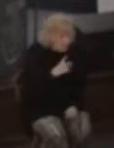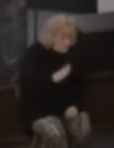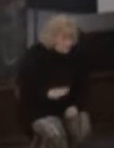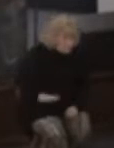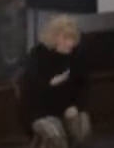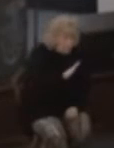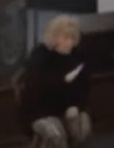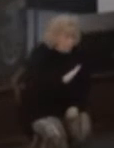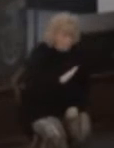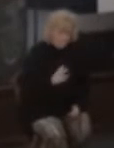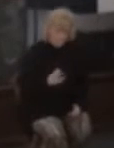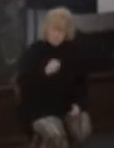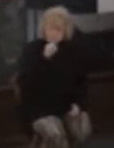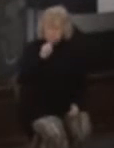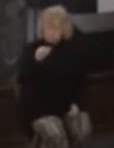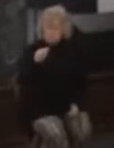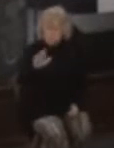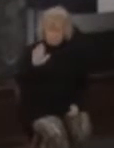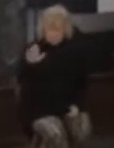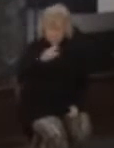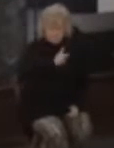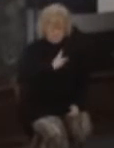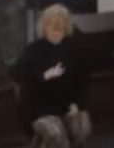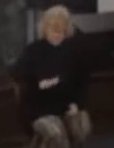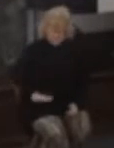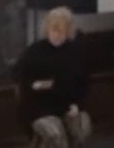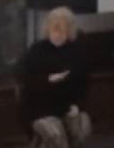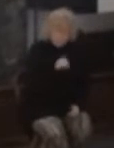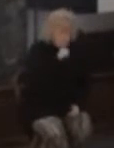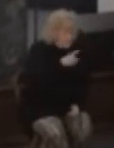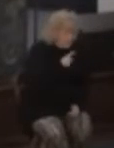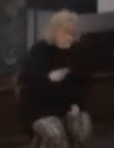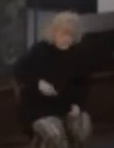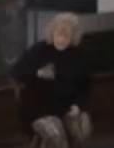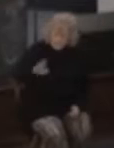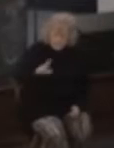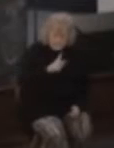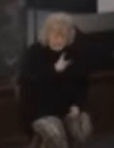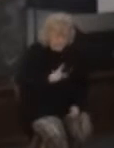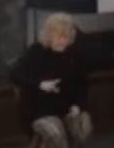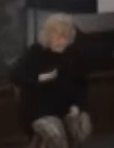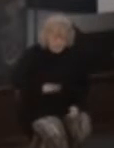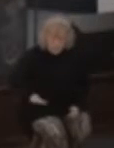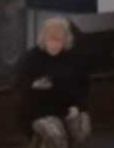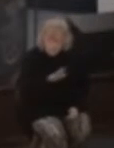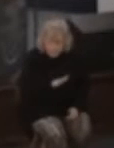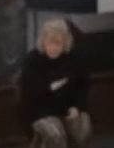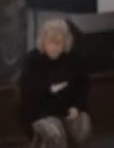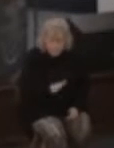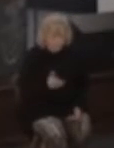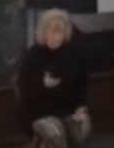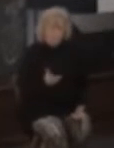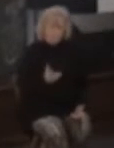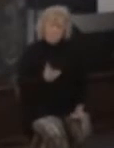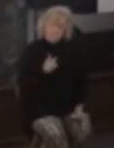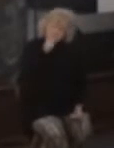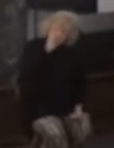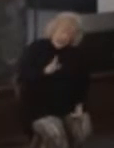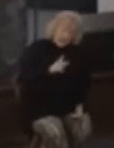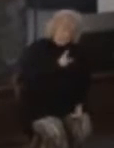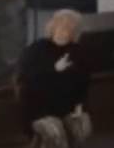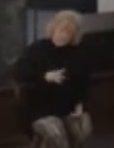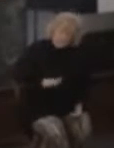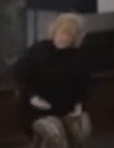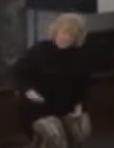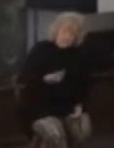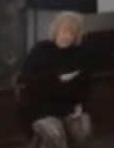his kingdom. It's God's kingdom. Romans chapter 12, verse 3 says, "Do not think of yourself more highly than you